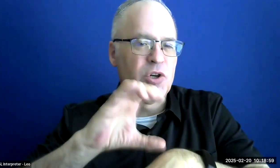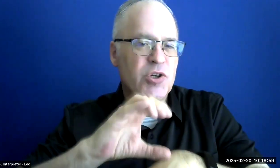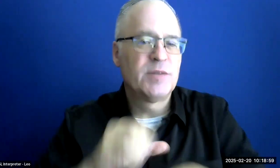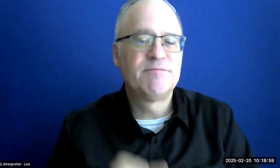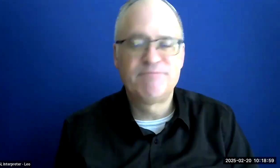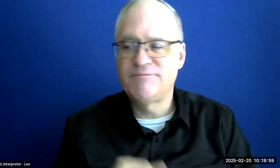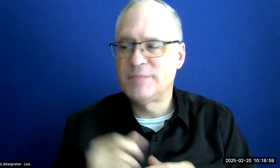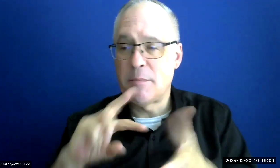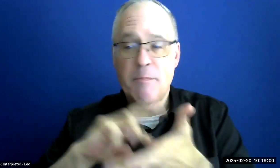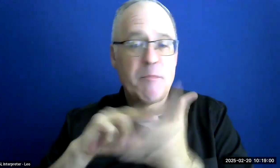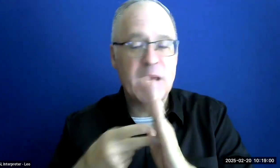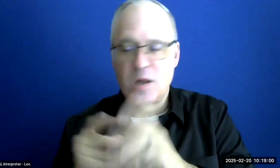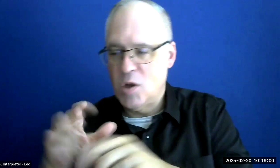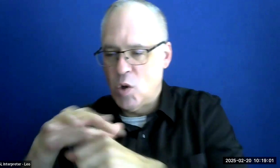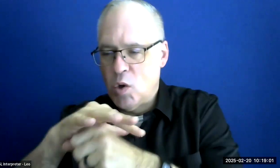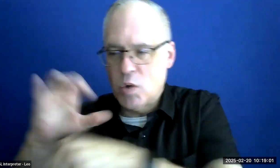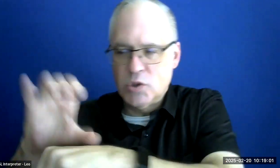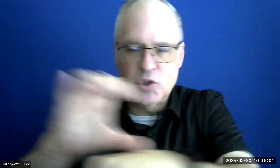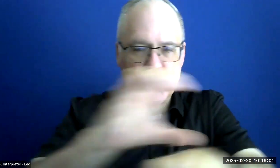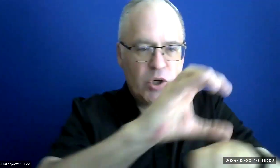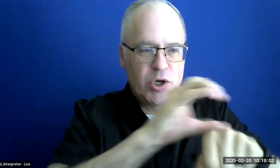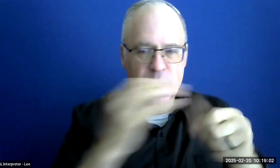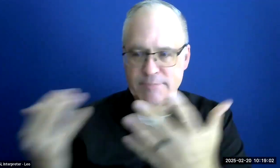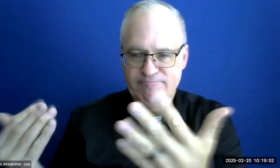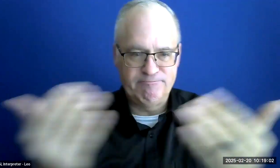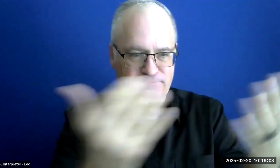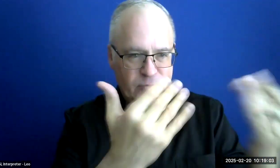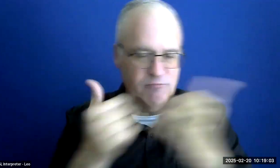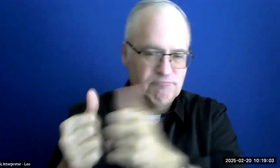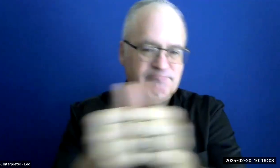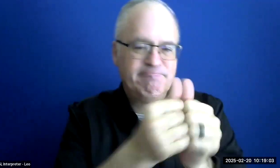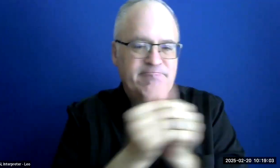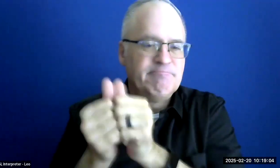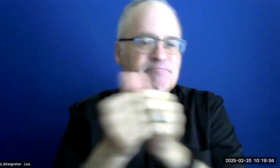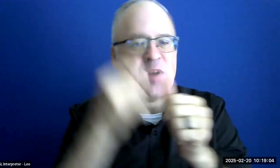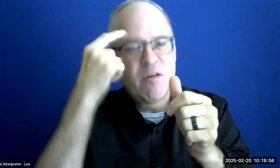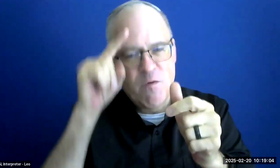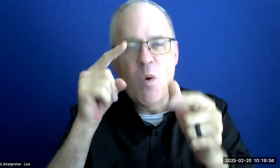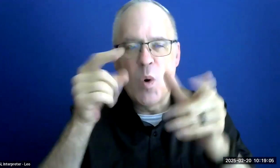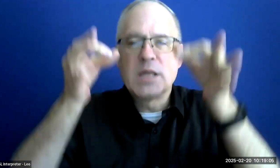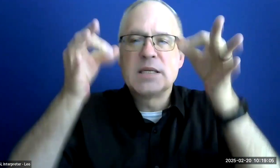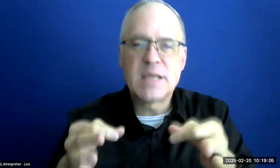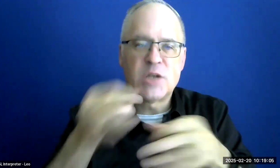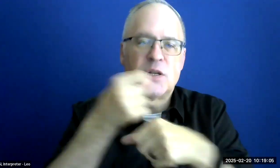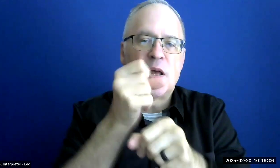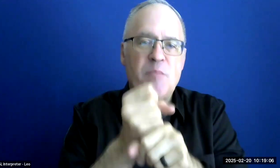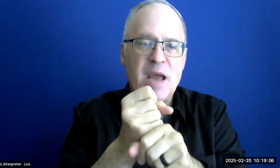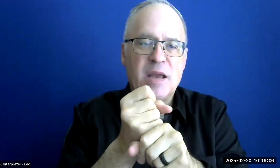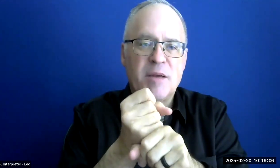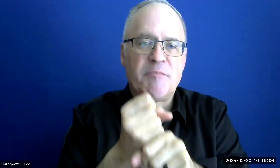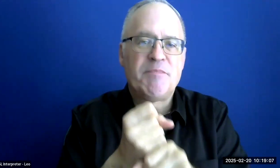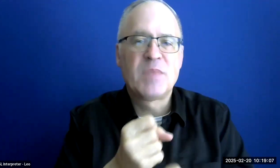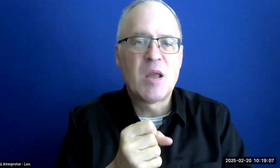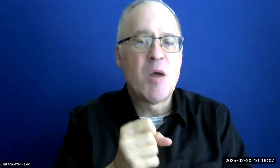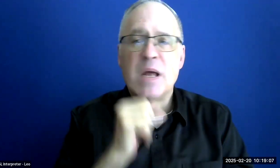bring together churches from across a region for collective decision-making in a way that goes beyond the local, but does not include everyone